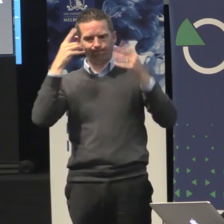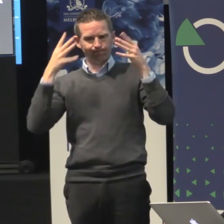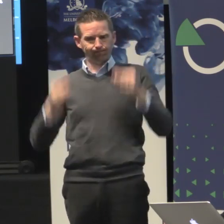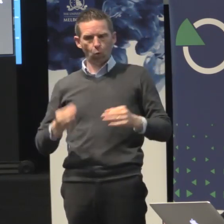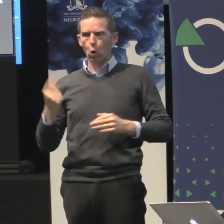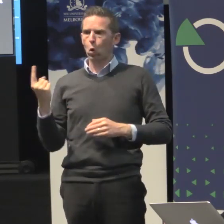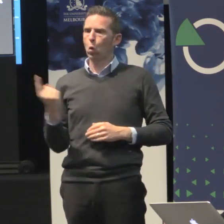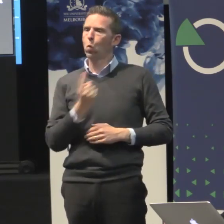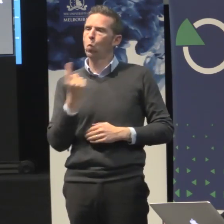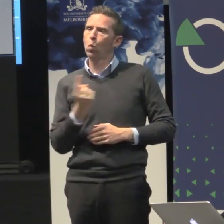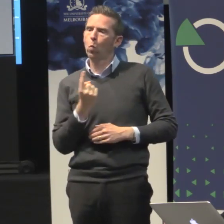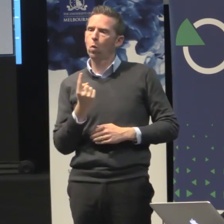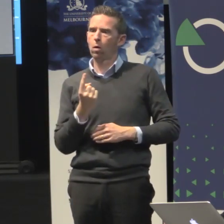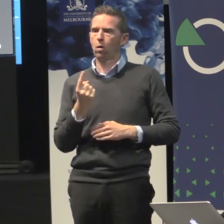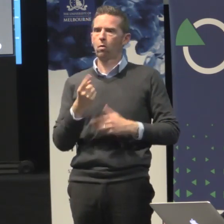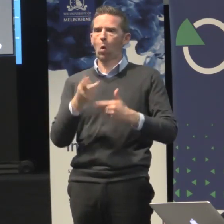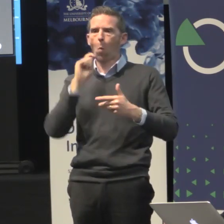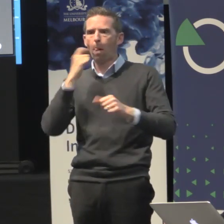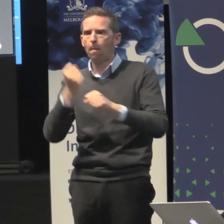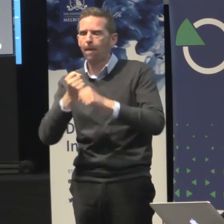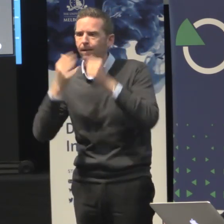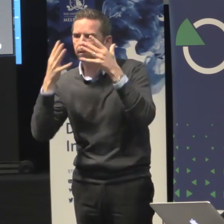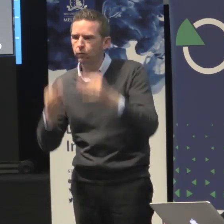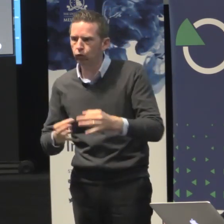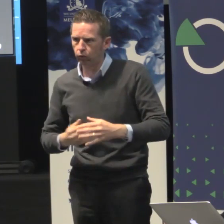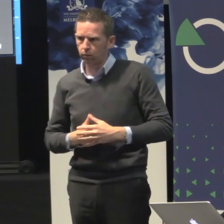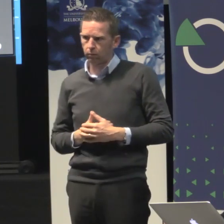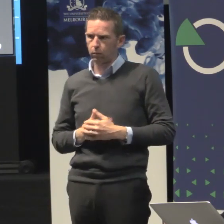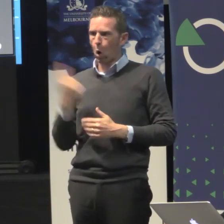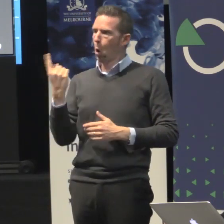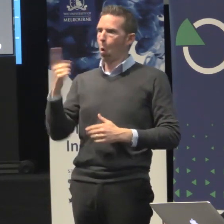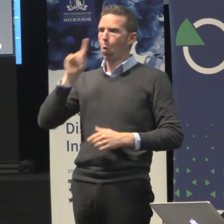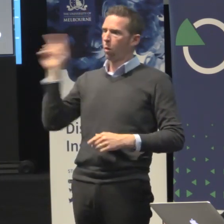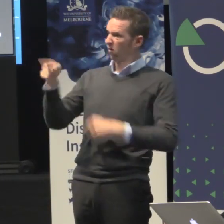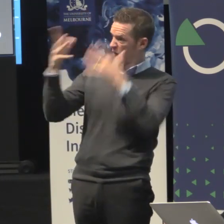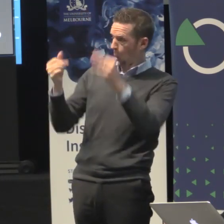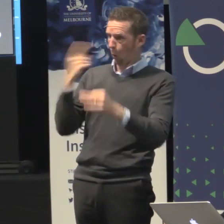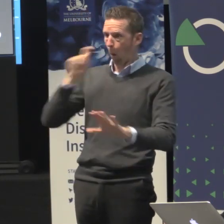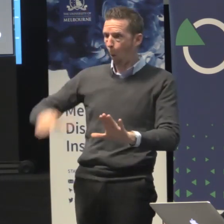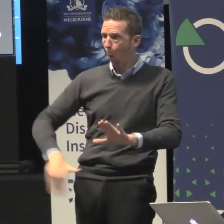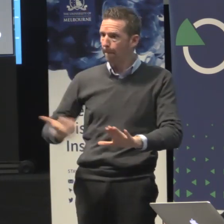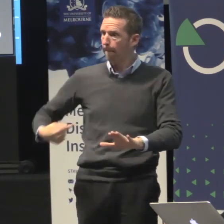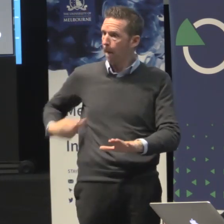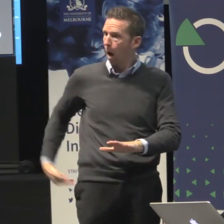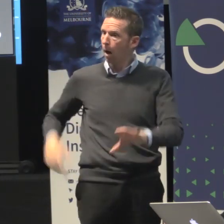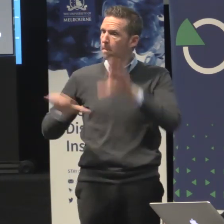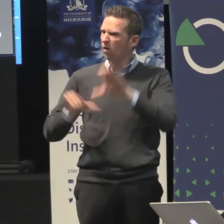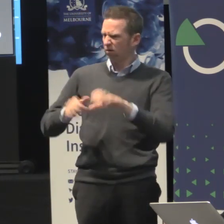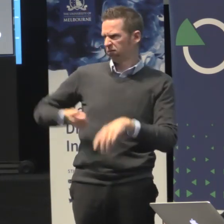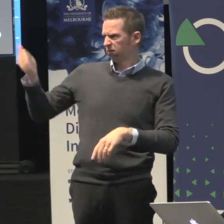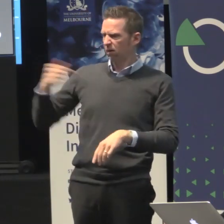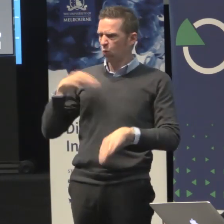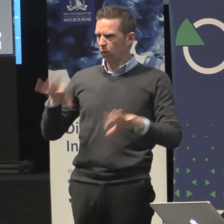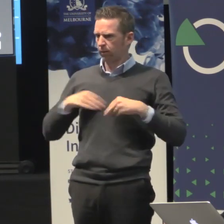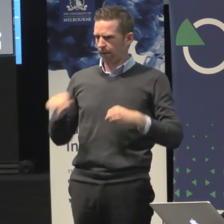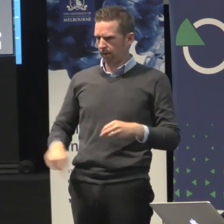would decide. Who would wipe my backside, and I wasn't okay with that. And neither